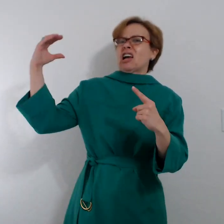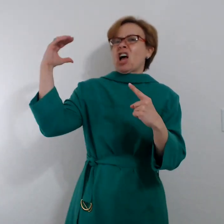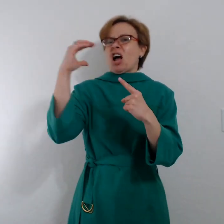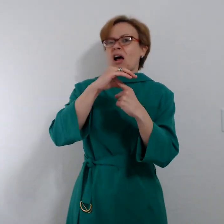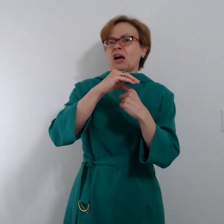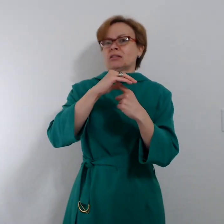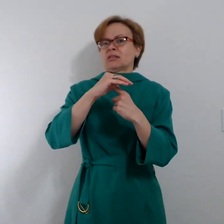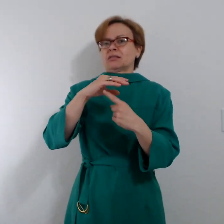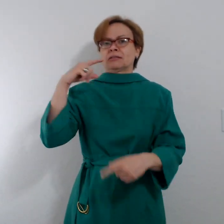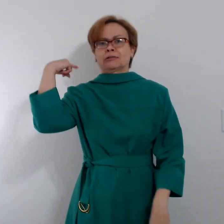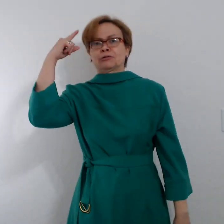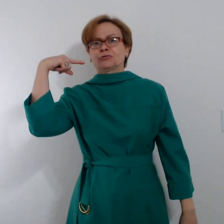To actually do it.